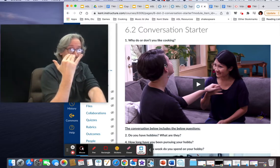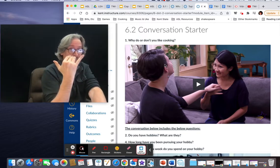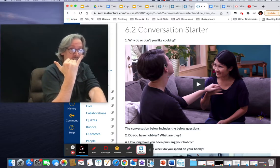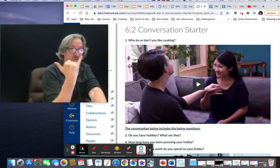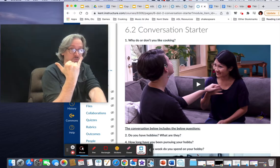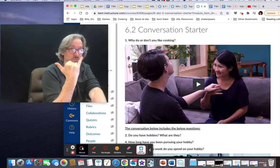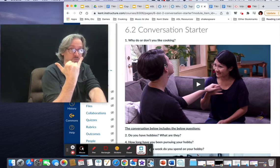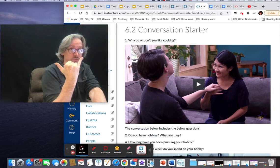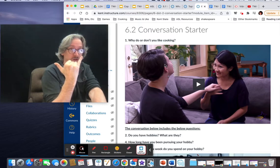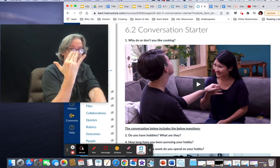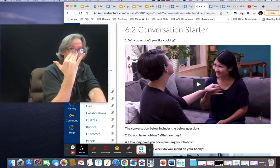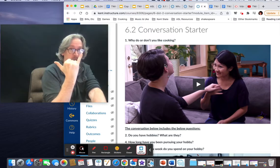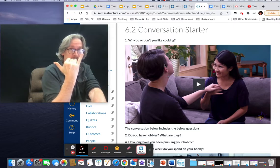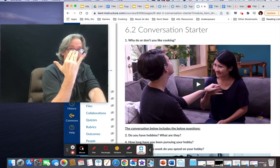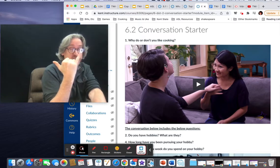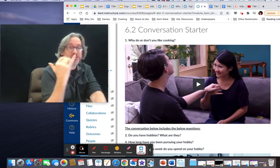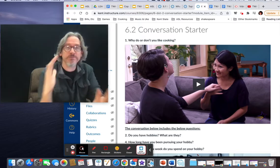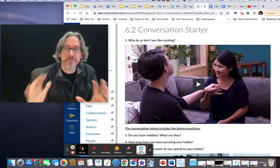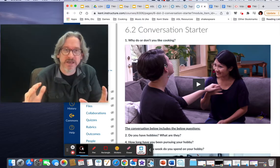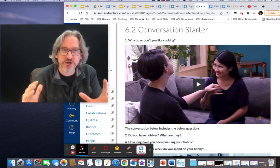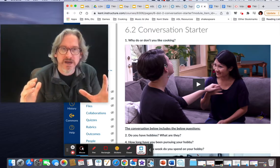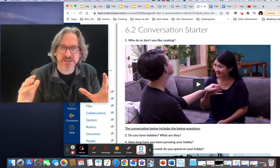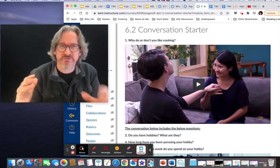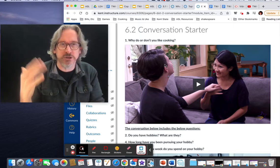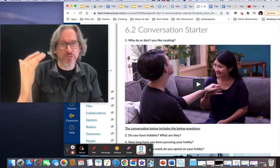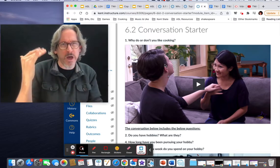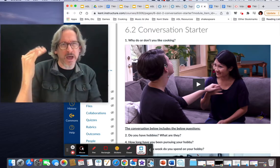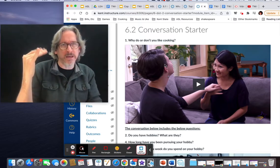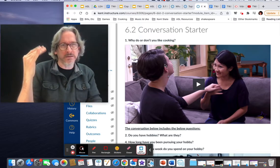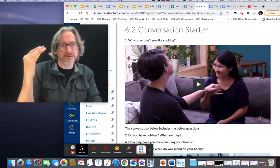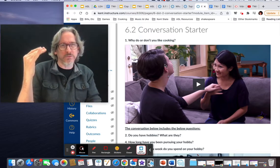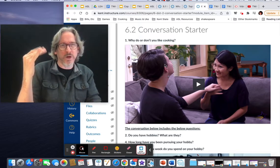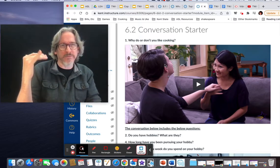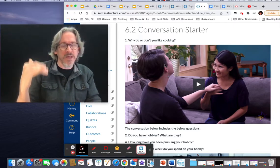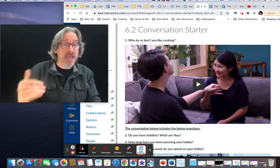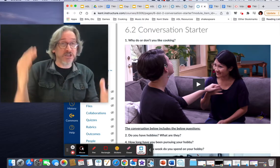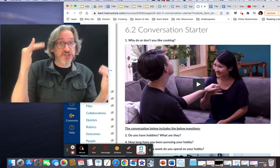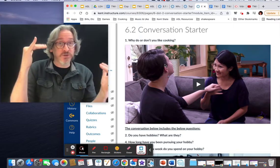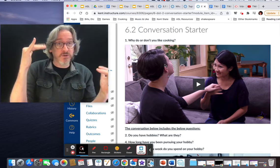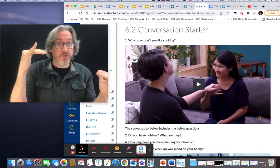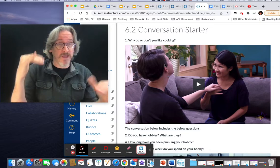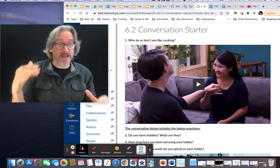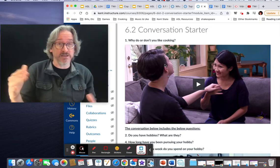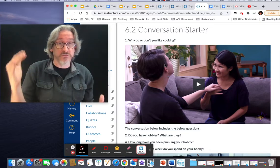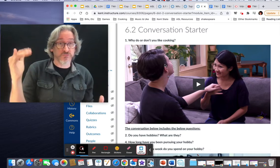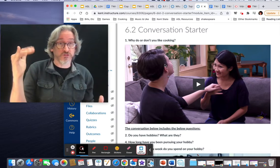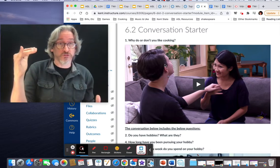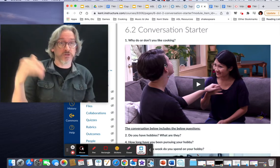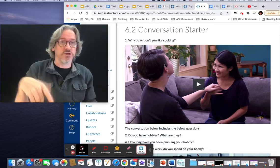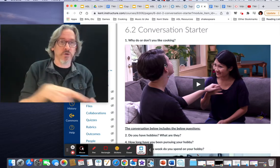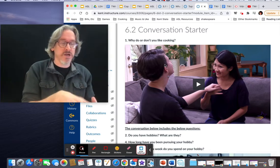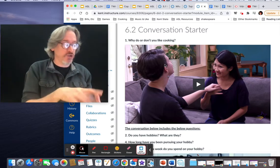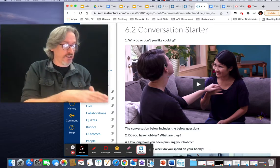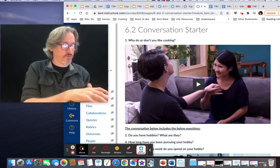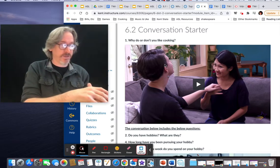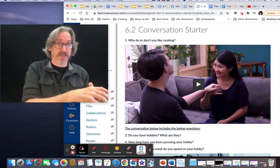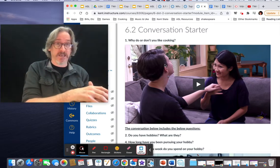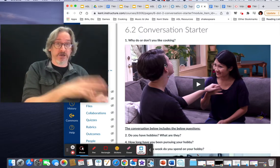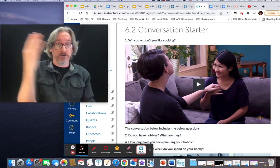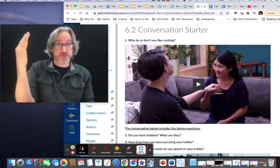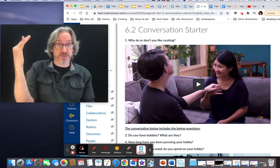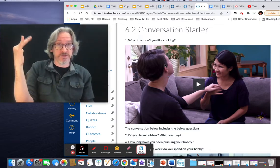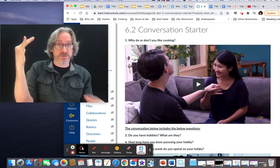it's this, right? Y. It's just a miniaturized version. Y. Y. And she's doing it with both hands. So she's reading